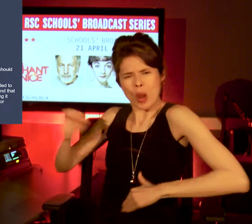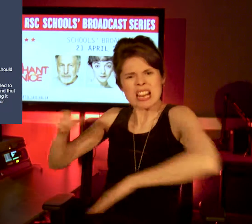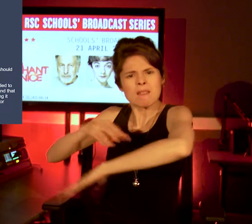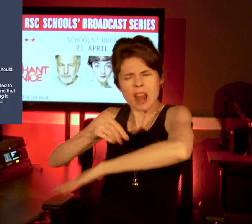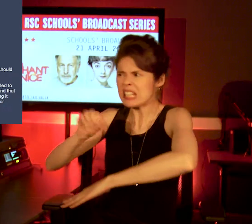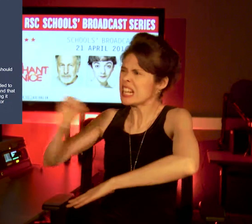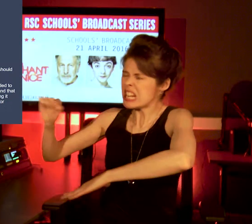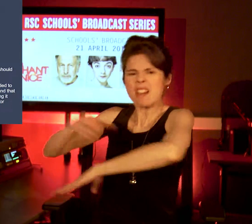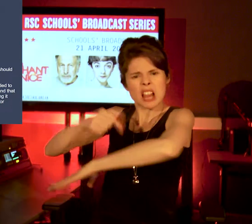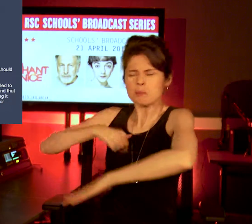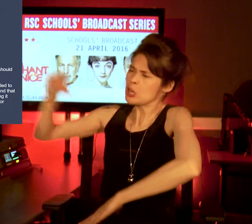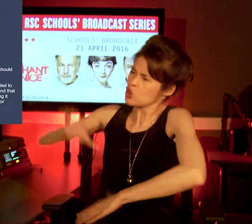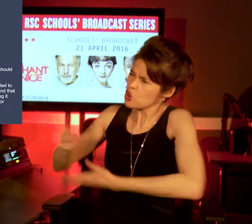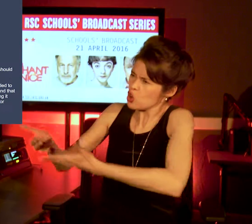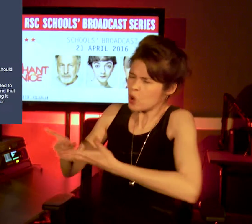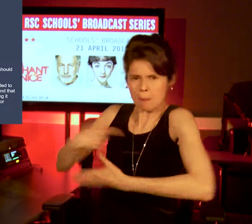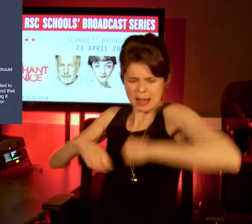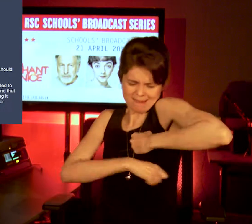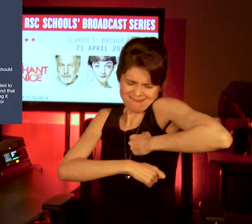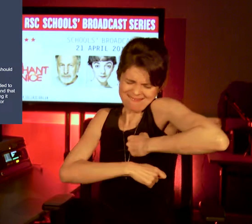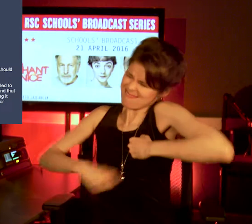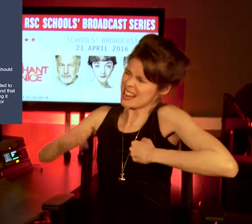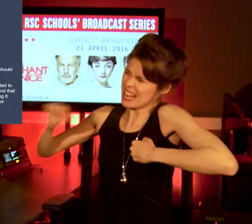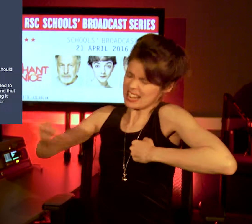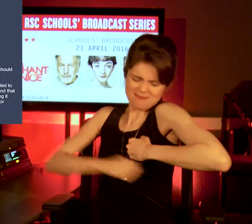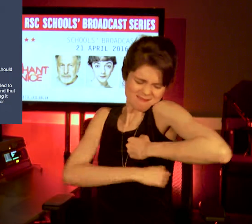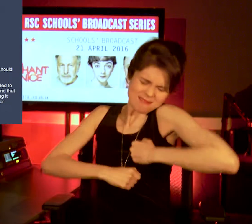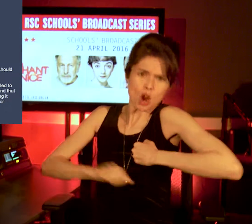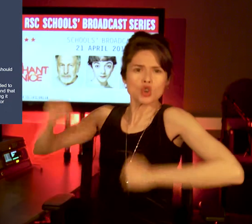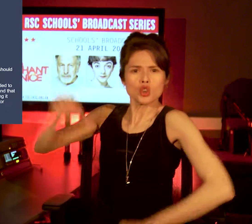should have Antonio's pound of flesh.